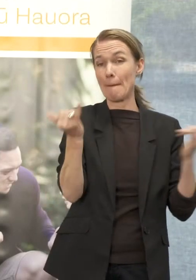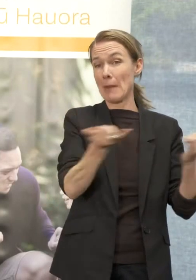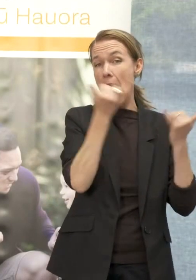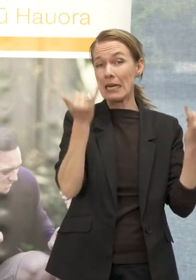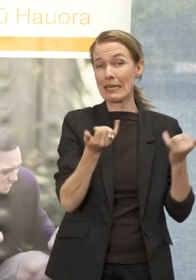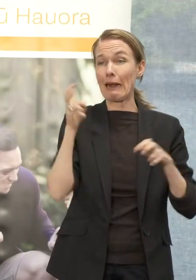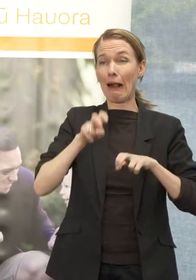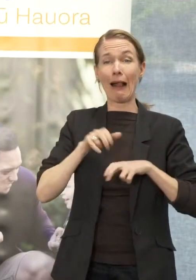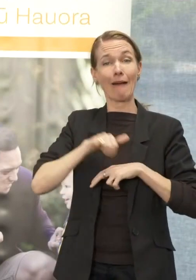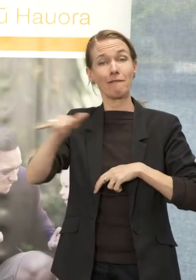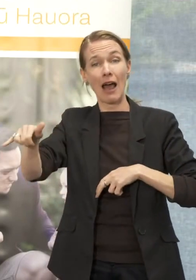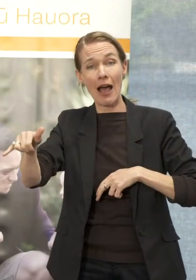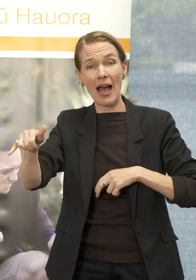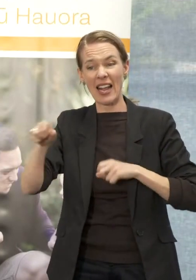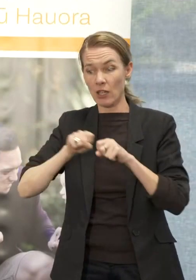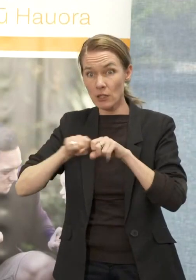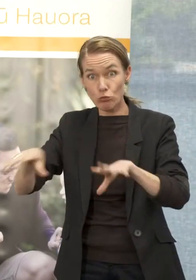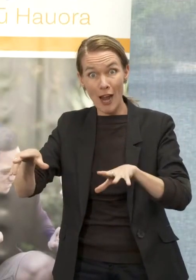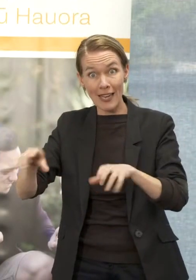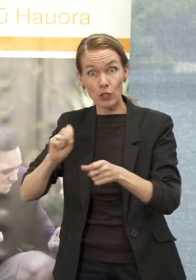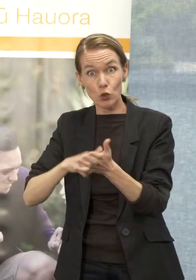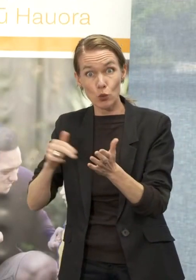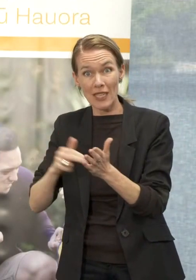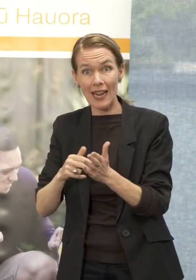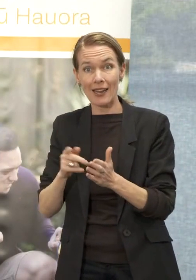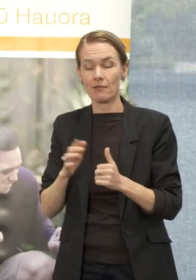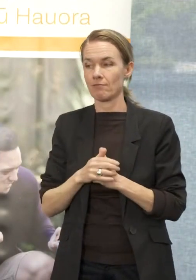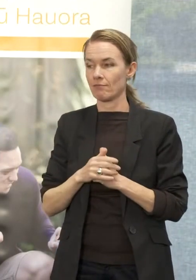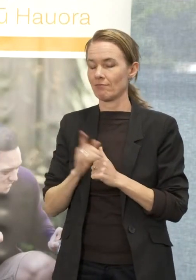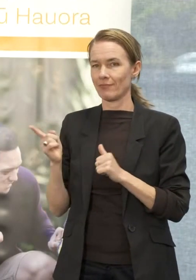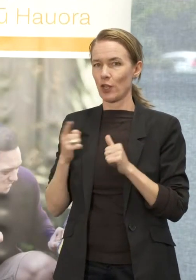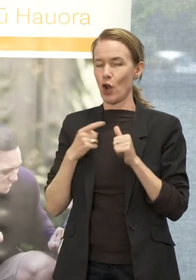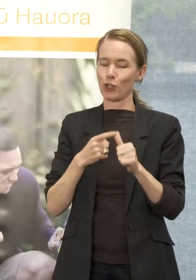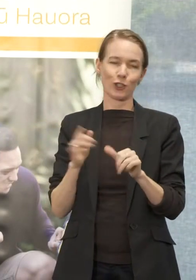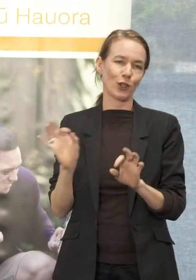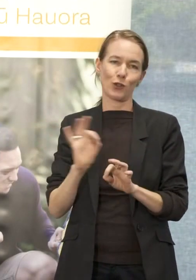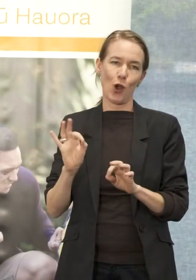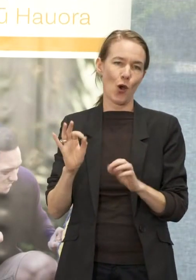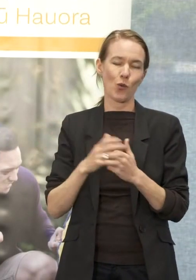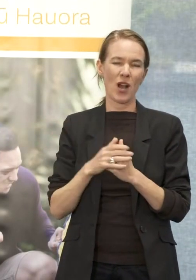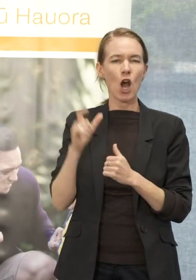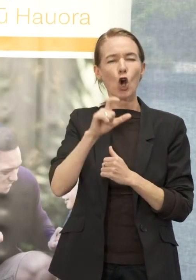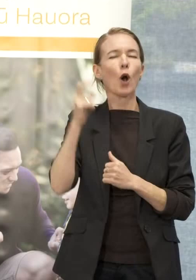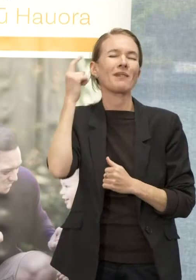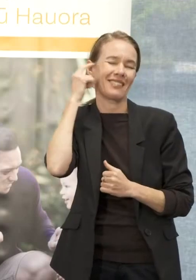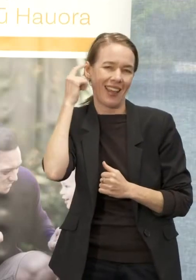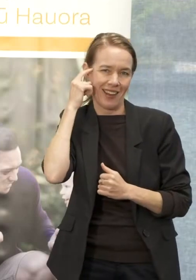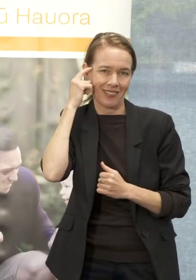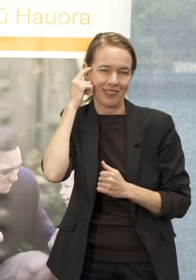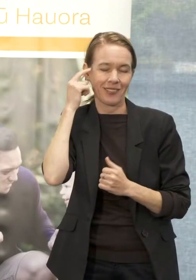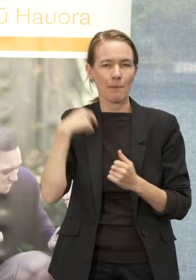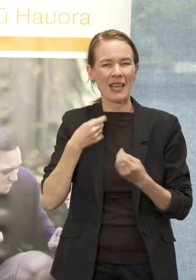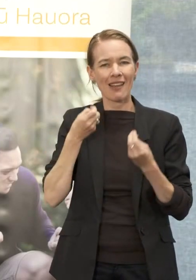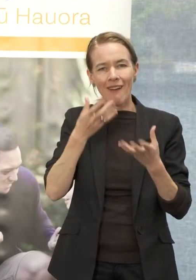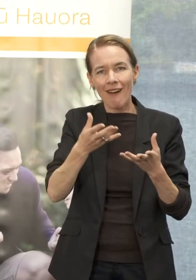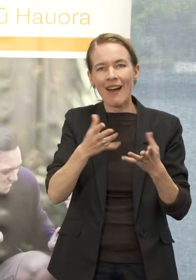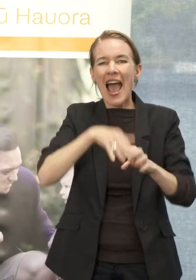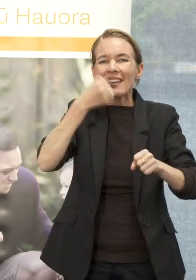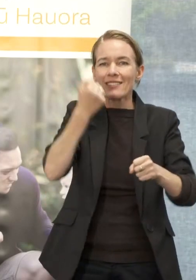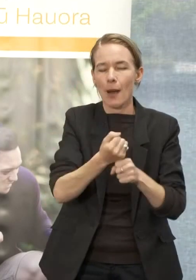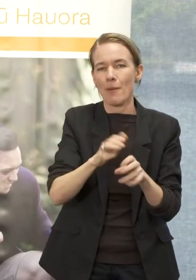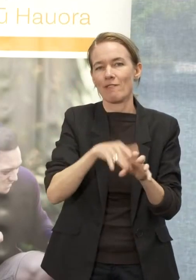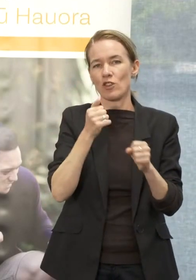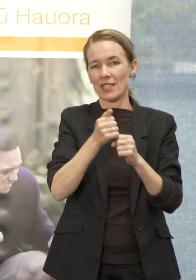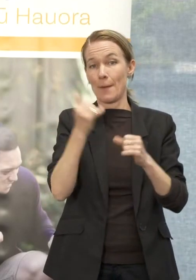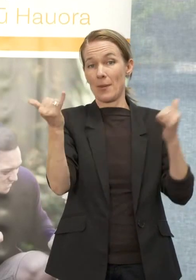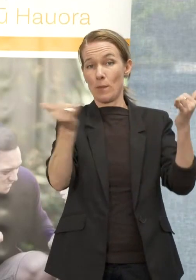is generally spread. It's becoming more and more clear that it's in these close gatherings, it's in more sort of social